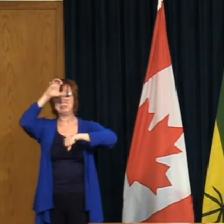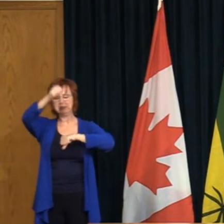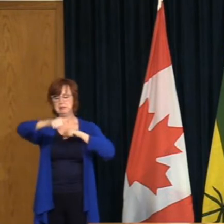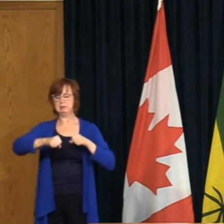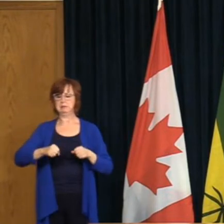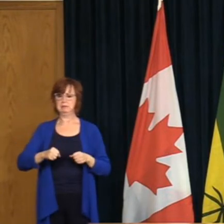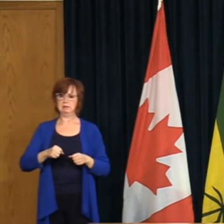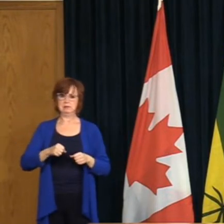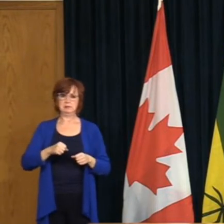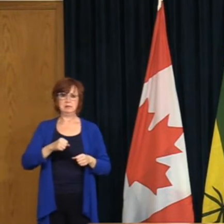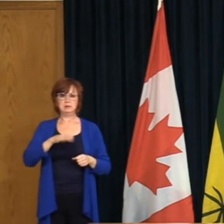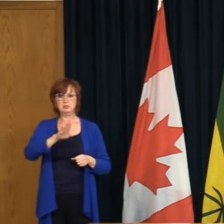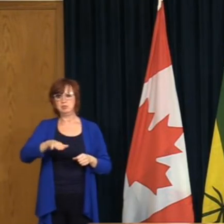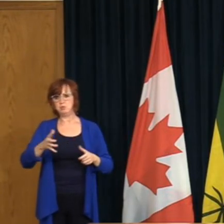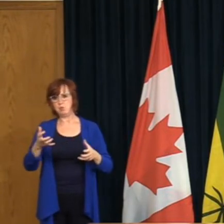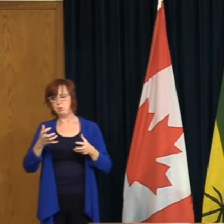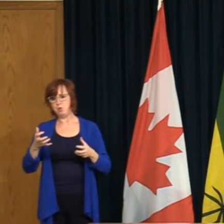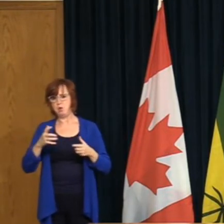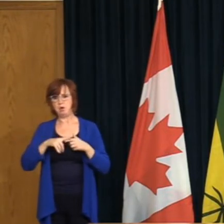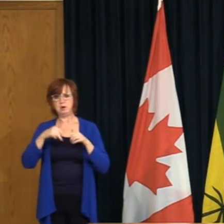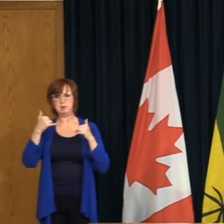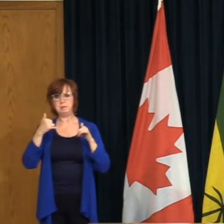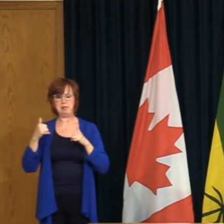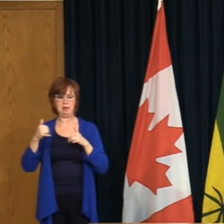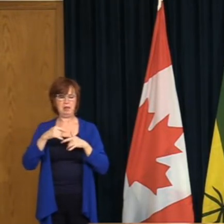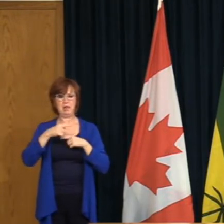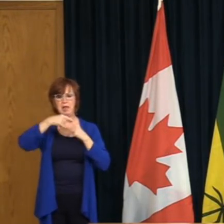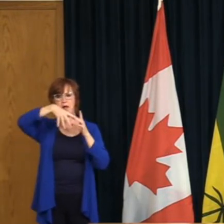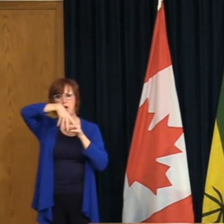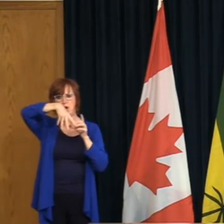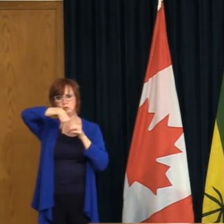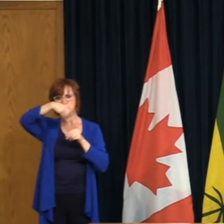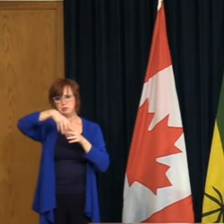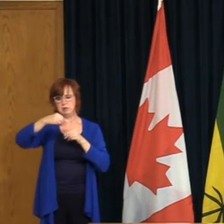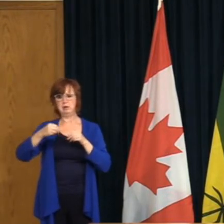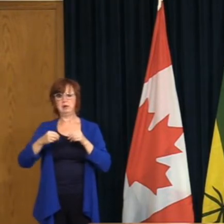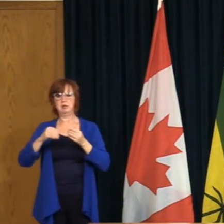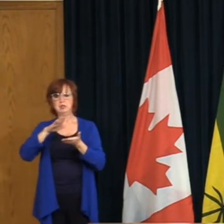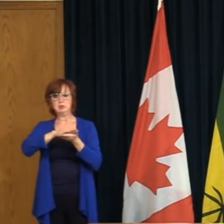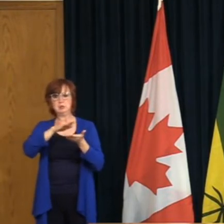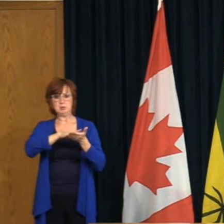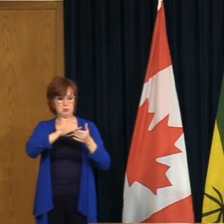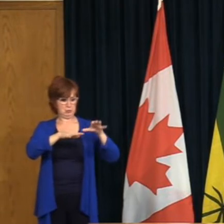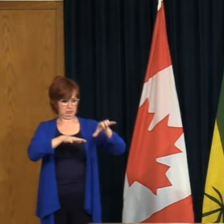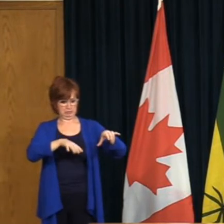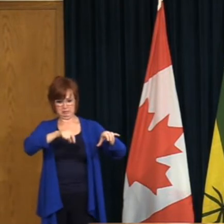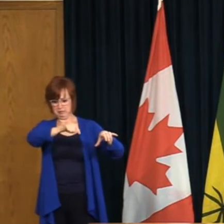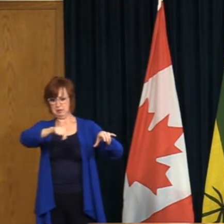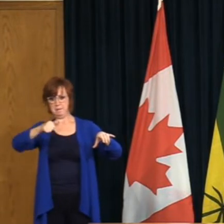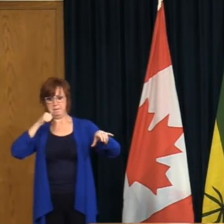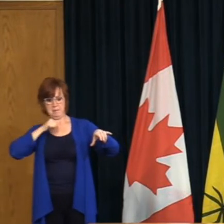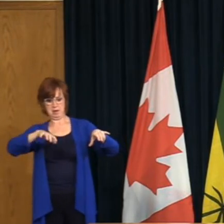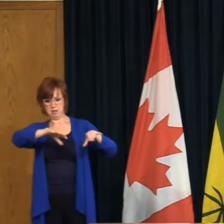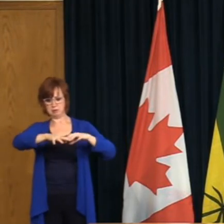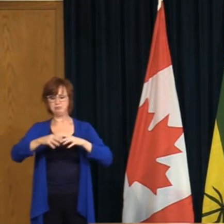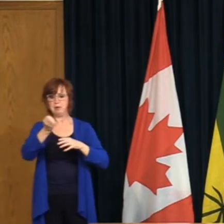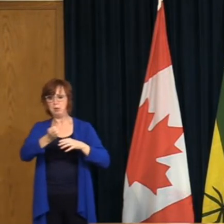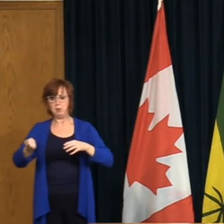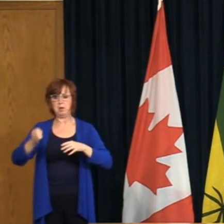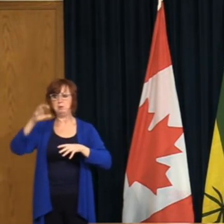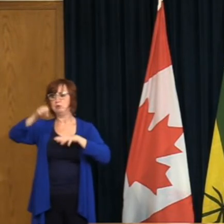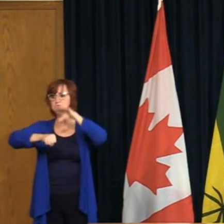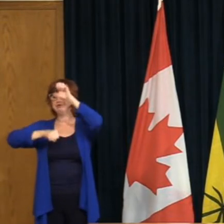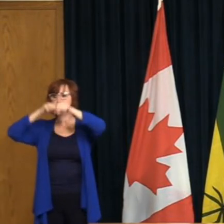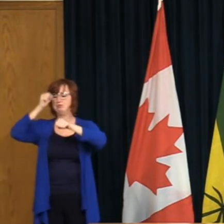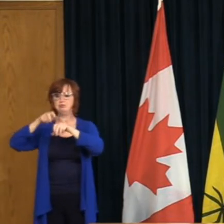manner, but that's certainly something we'll be actively looking at in terms of some guidelines for those kind